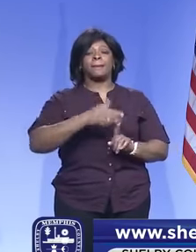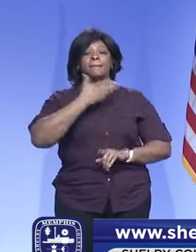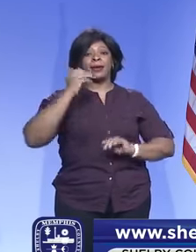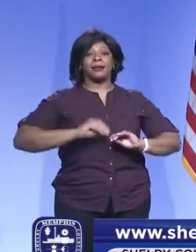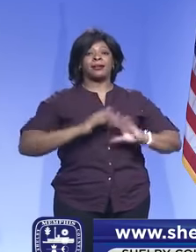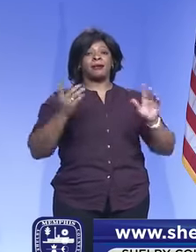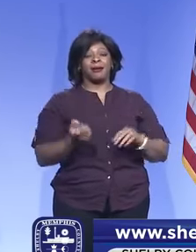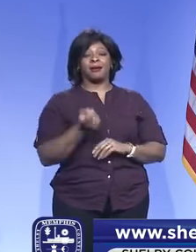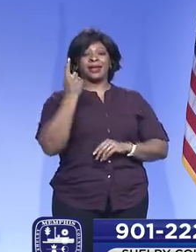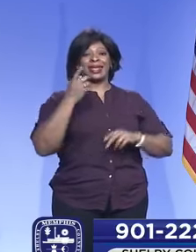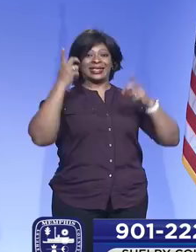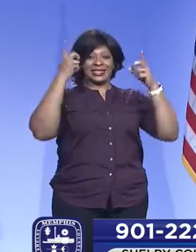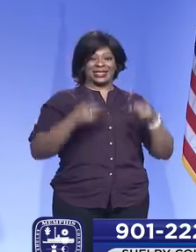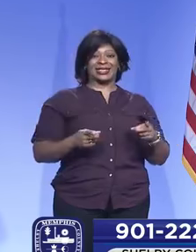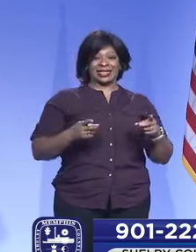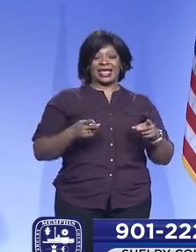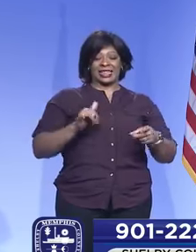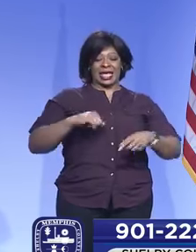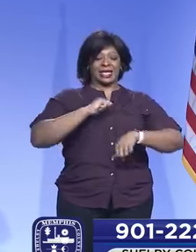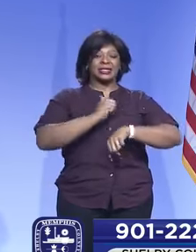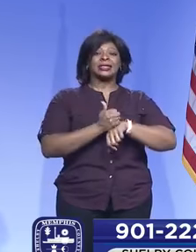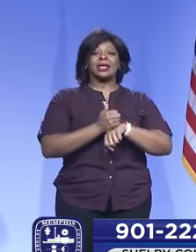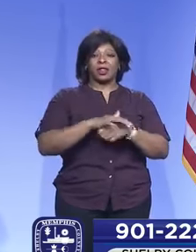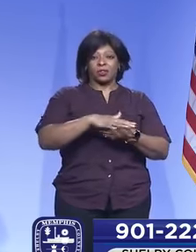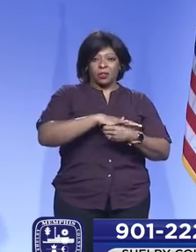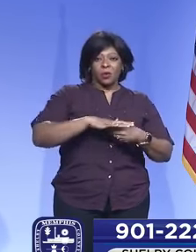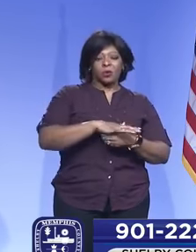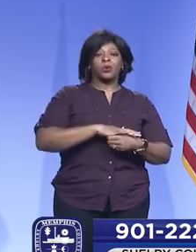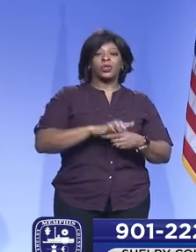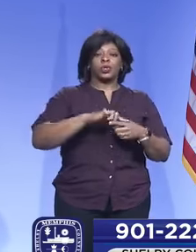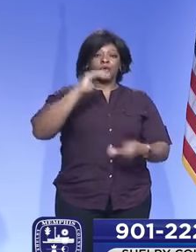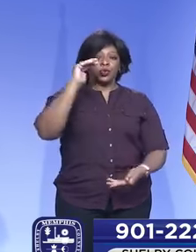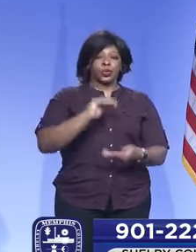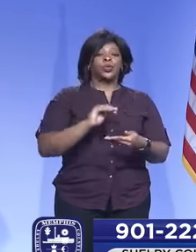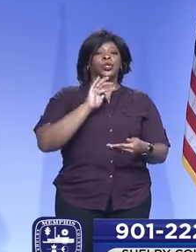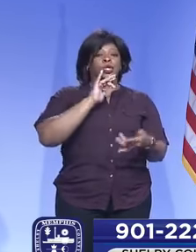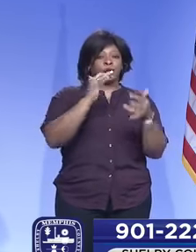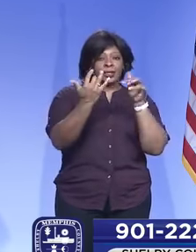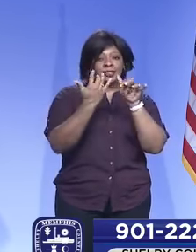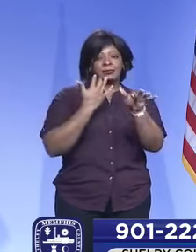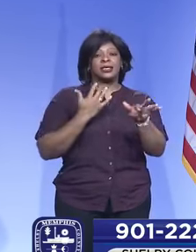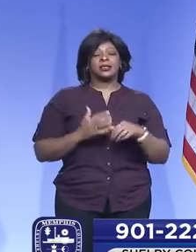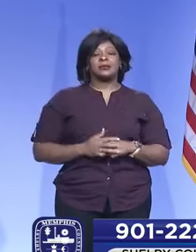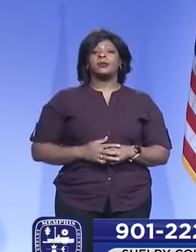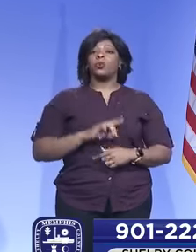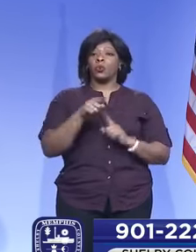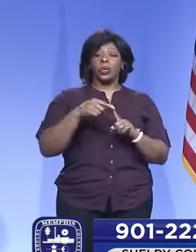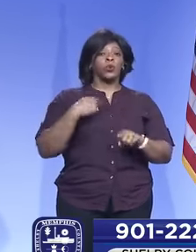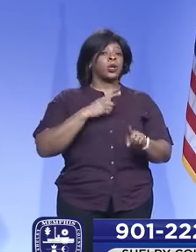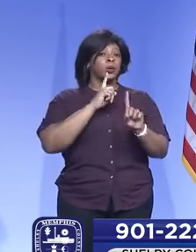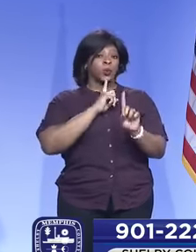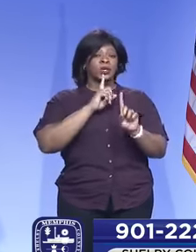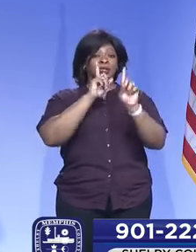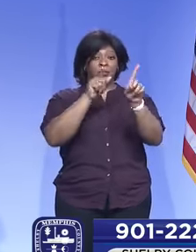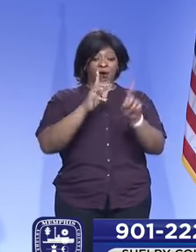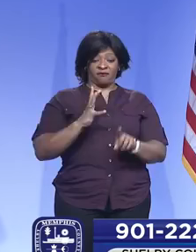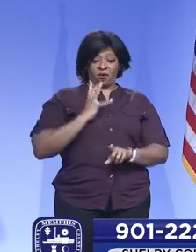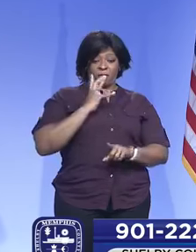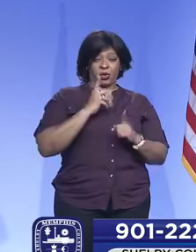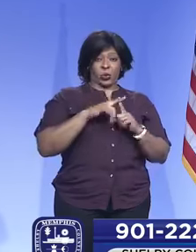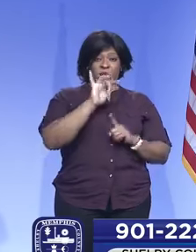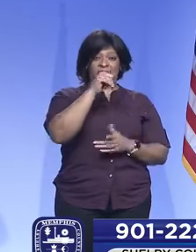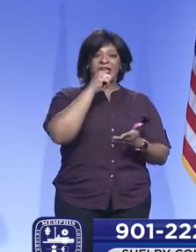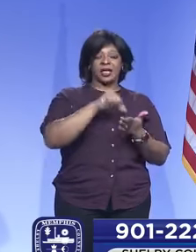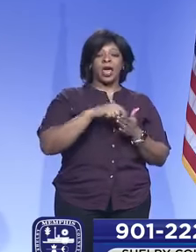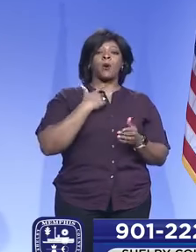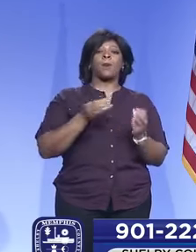understand decisions that are made locally to reduce transmission. Once we respond formally to that, then